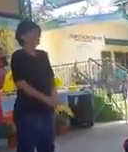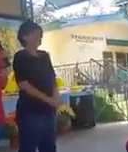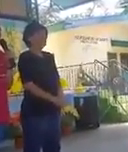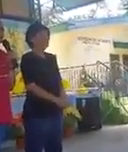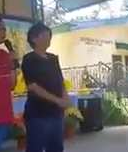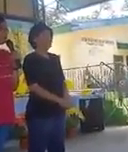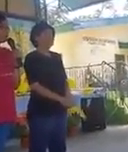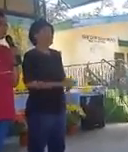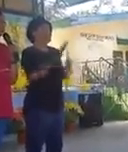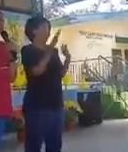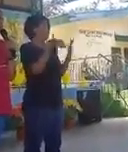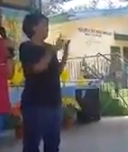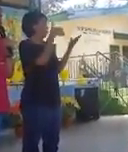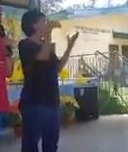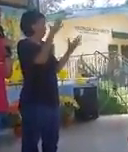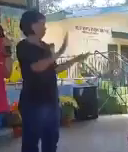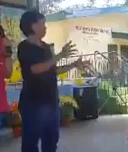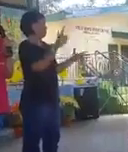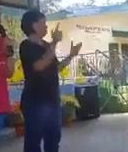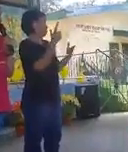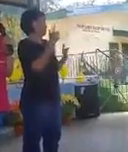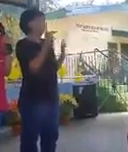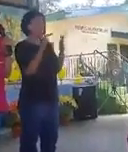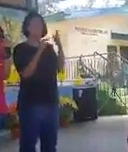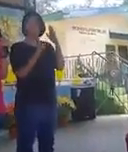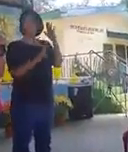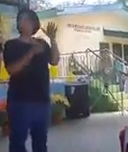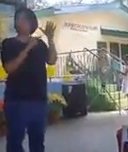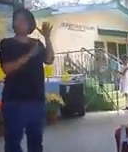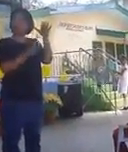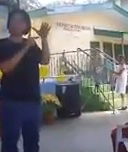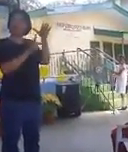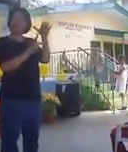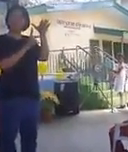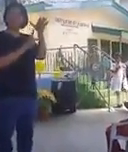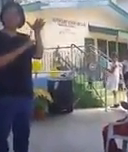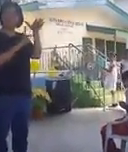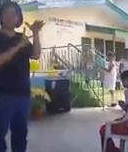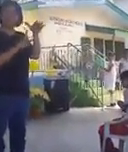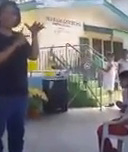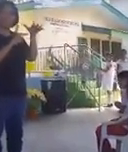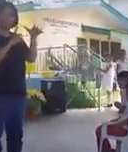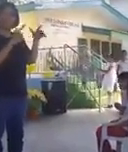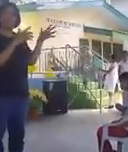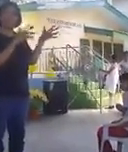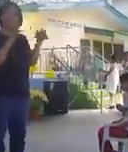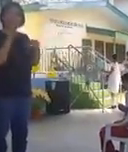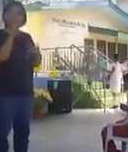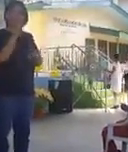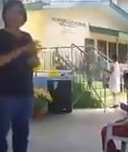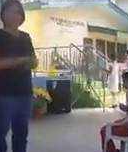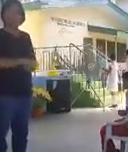and all the pupils from grades 1 to 6 and the kinder.